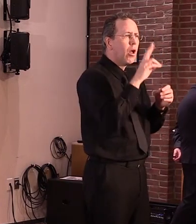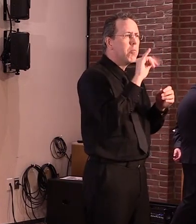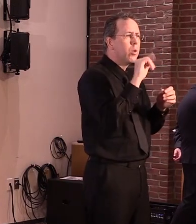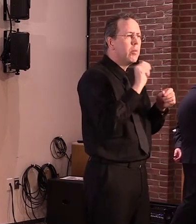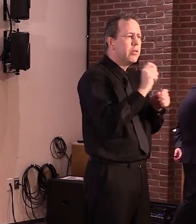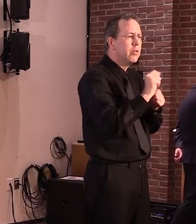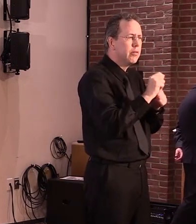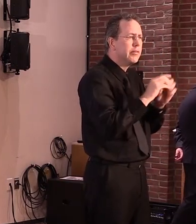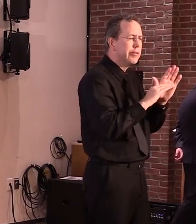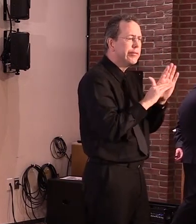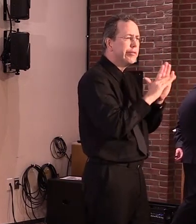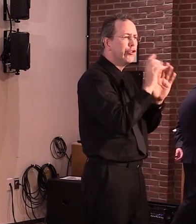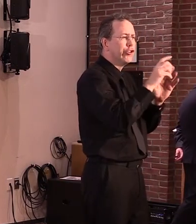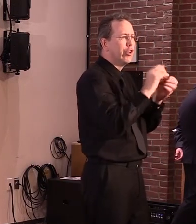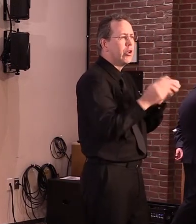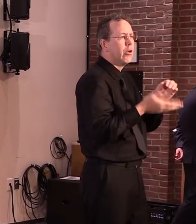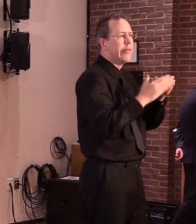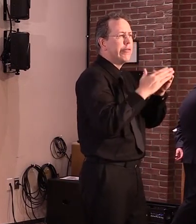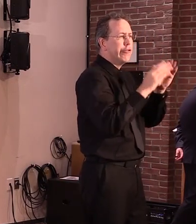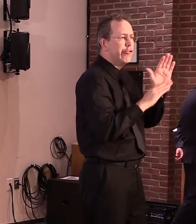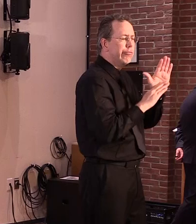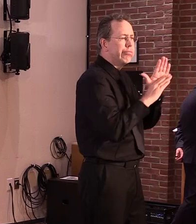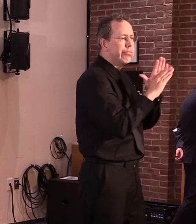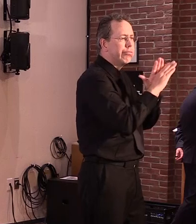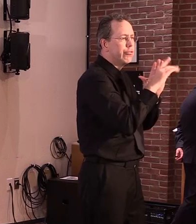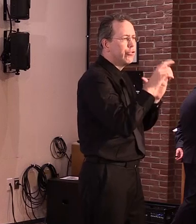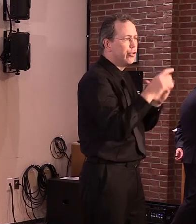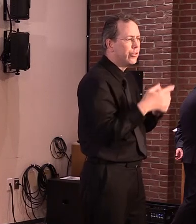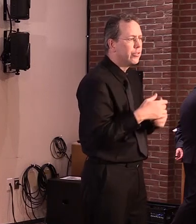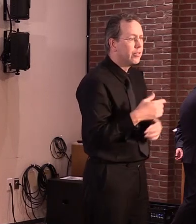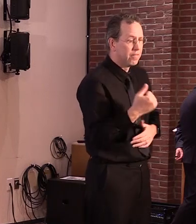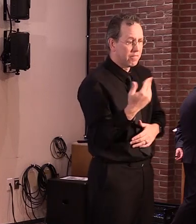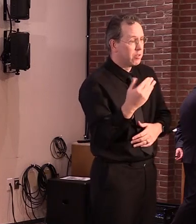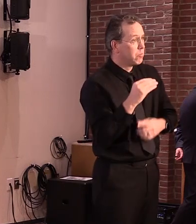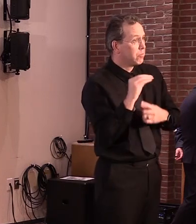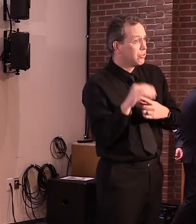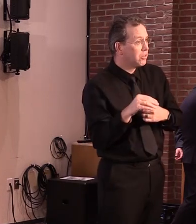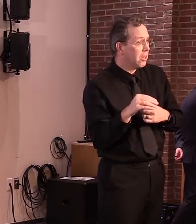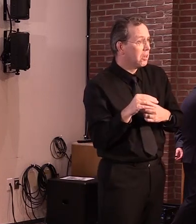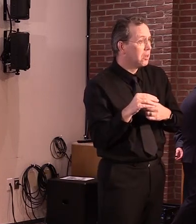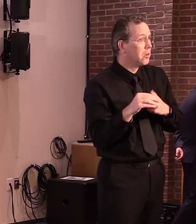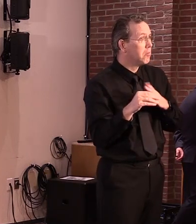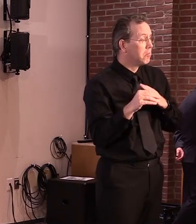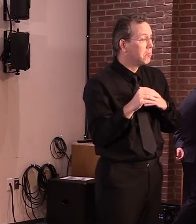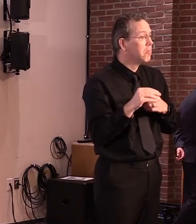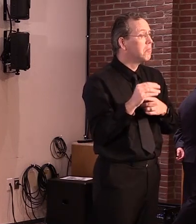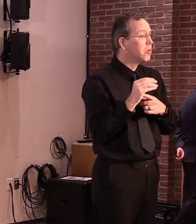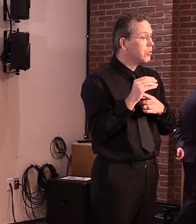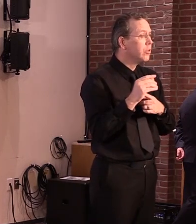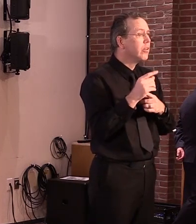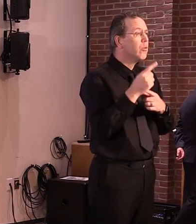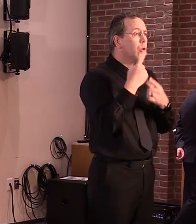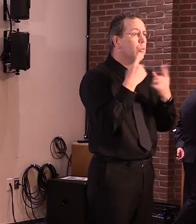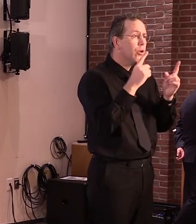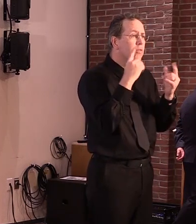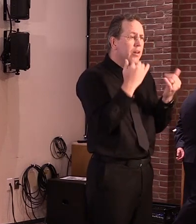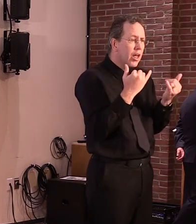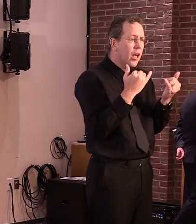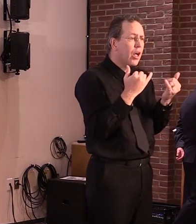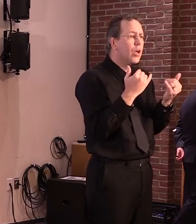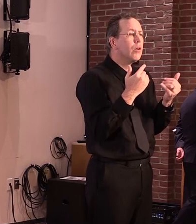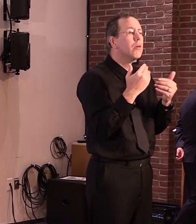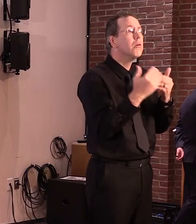perspective, I don't think the 15% that was reported today represents the